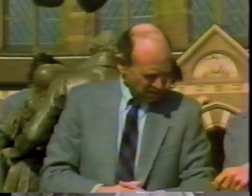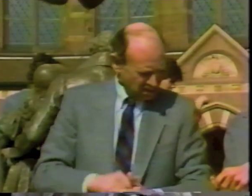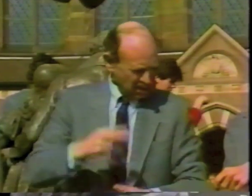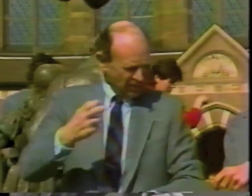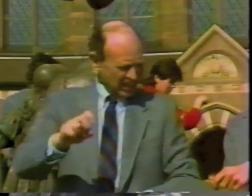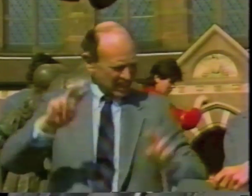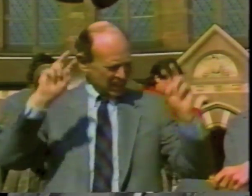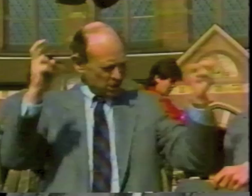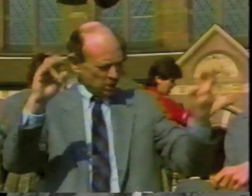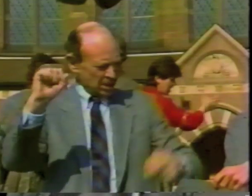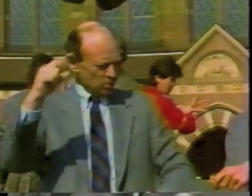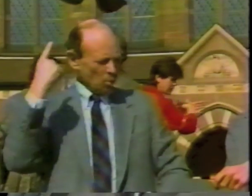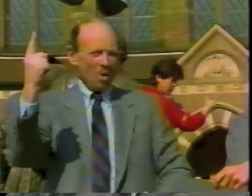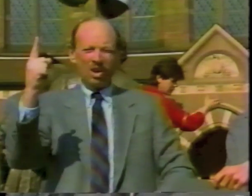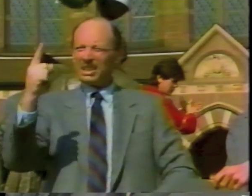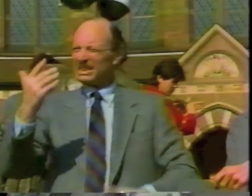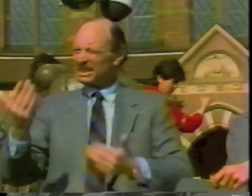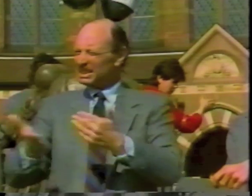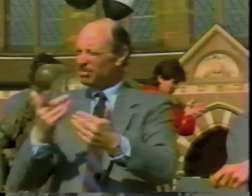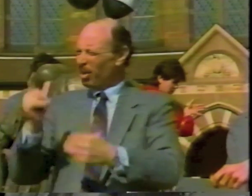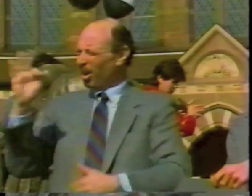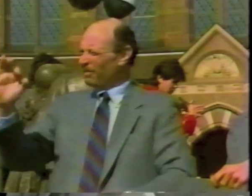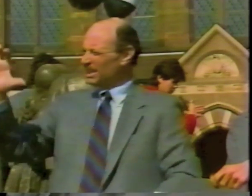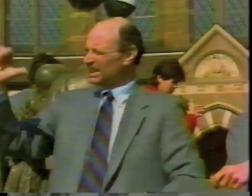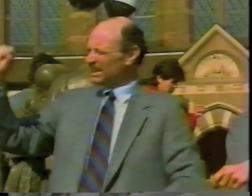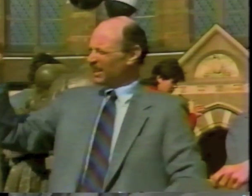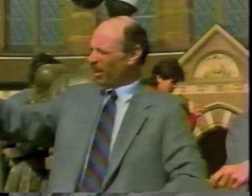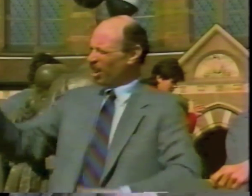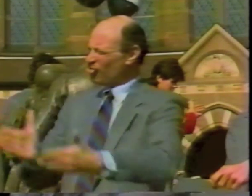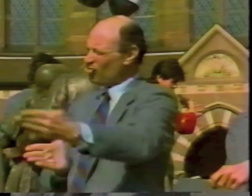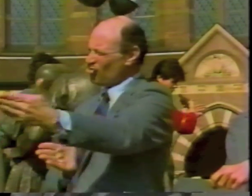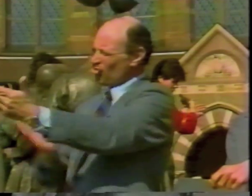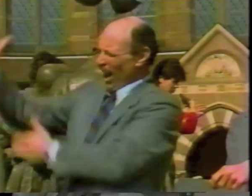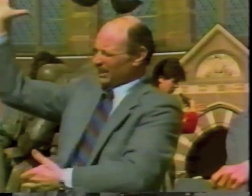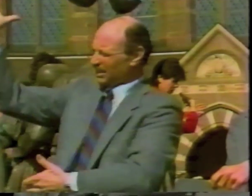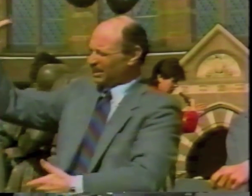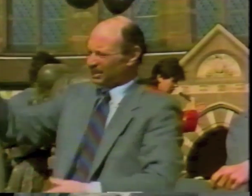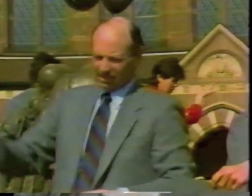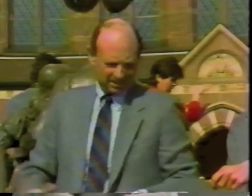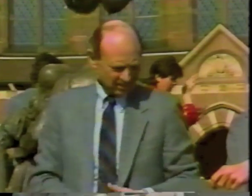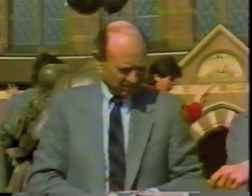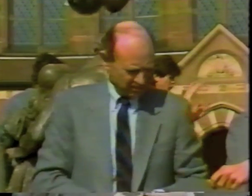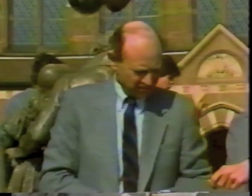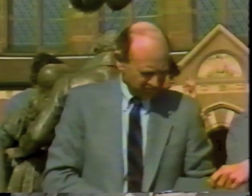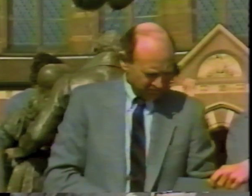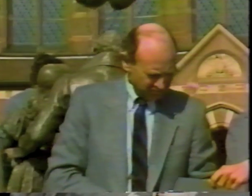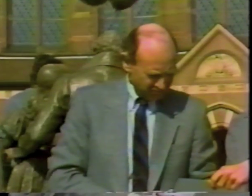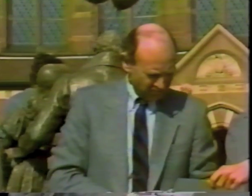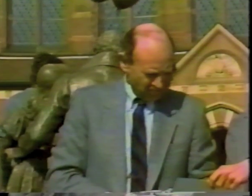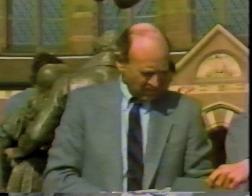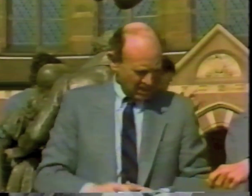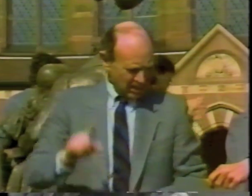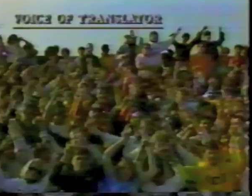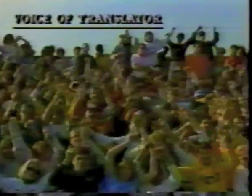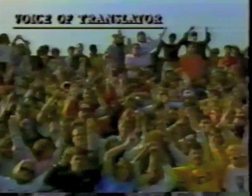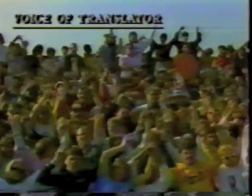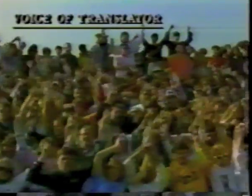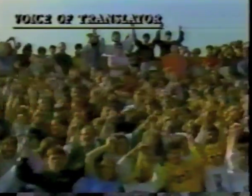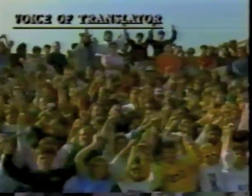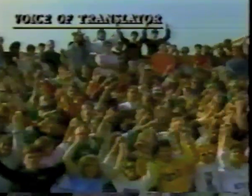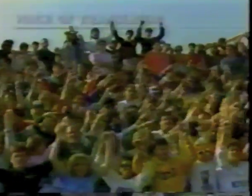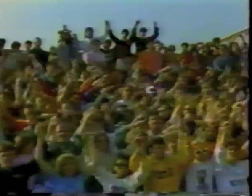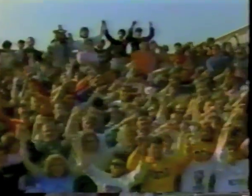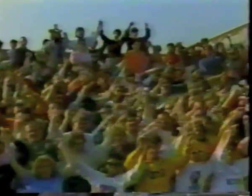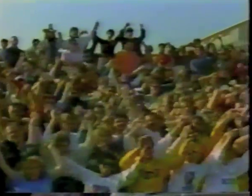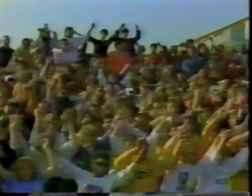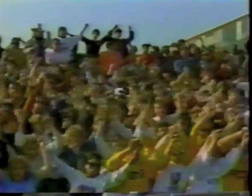It doesn't matter whether she has empathy for Gallaudet students. It's a matter of civil rights. Yesterday,